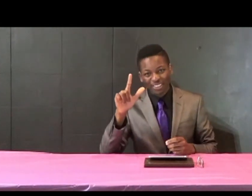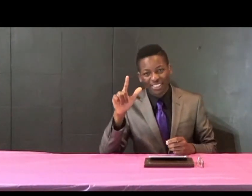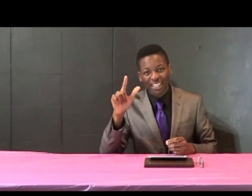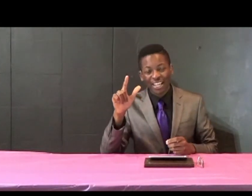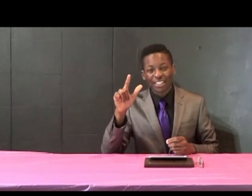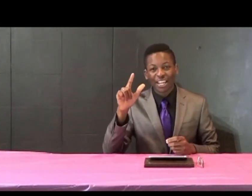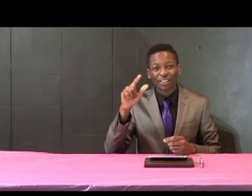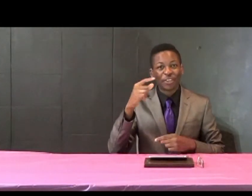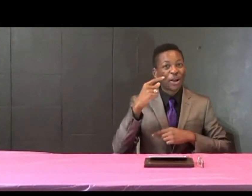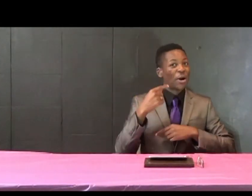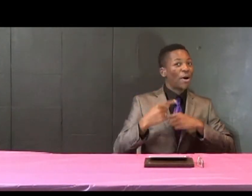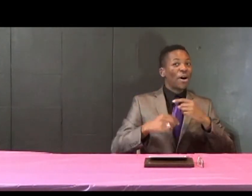Miss Alabama.